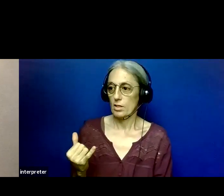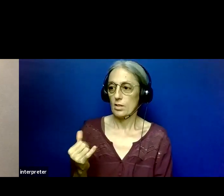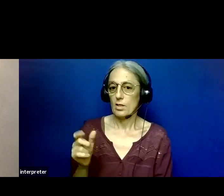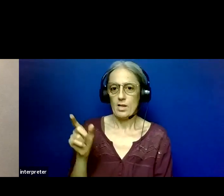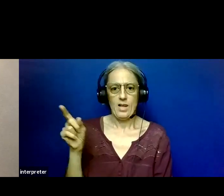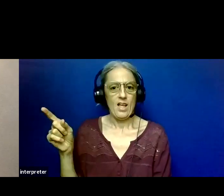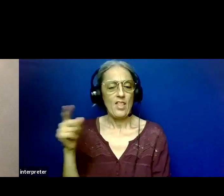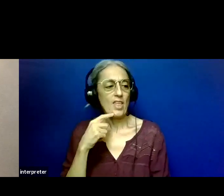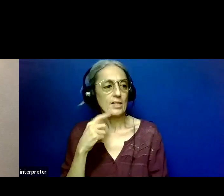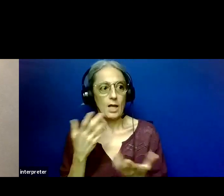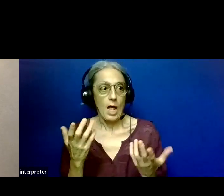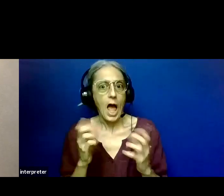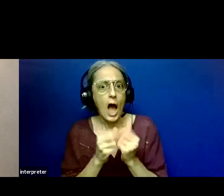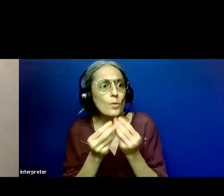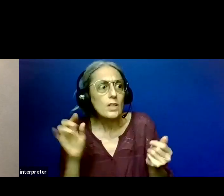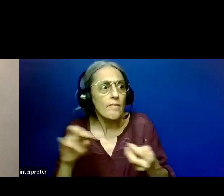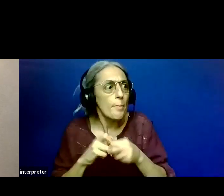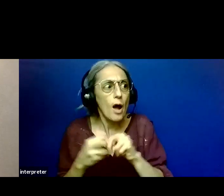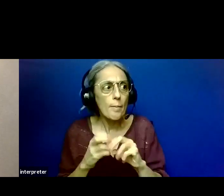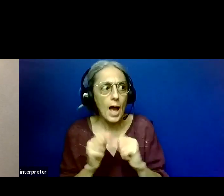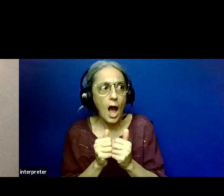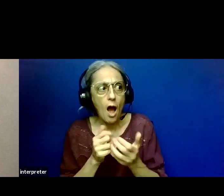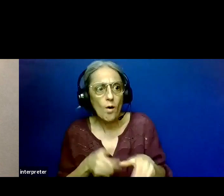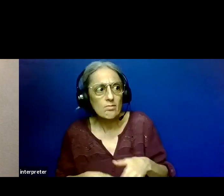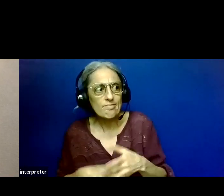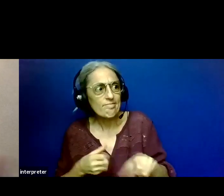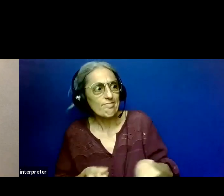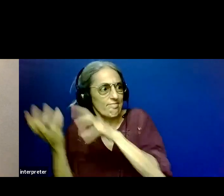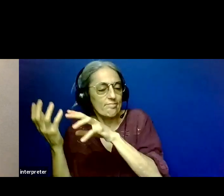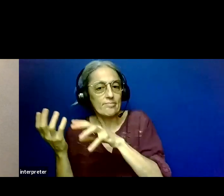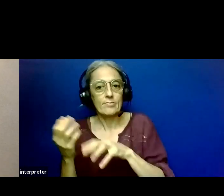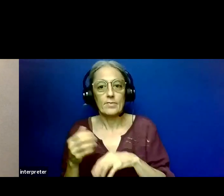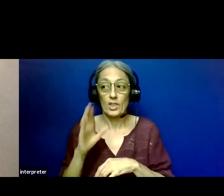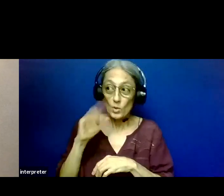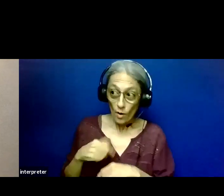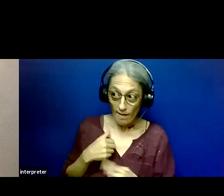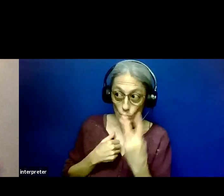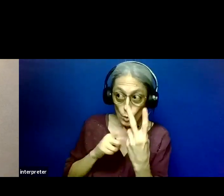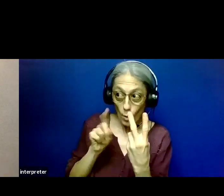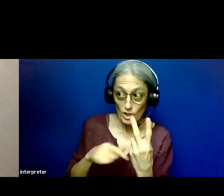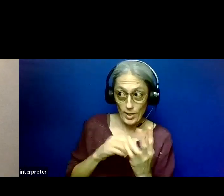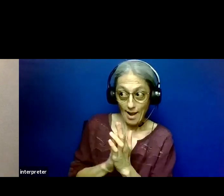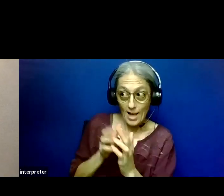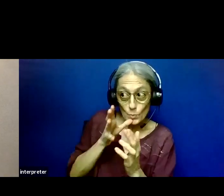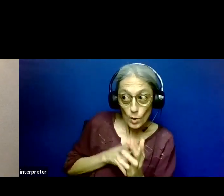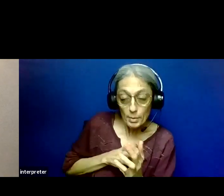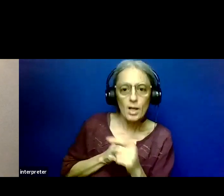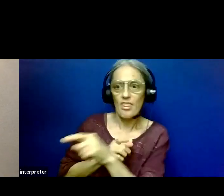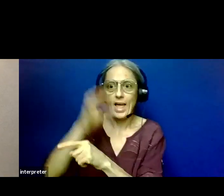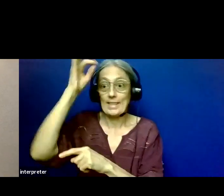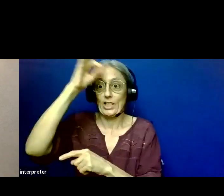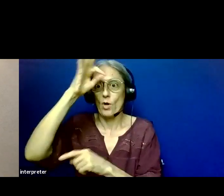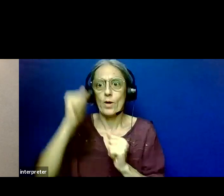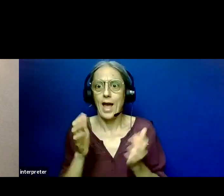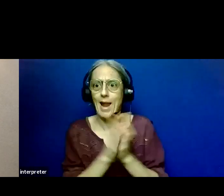do about this? And I said, did you know there are 2 questions you can ask? They didn't even know. So I